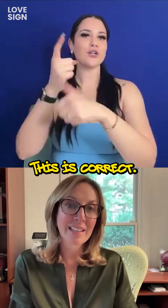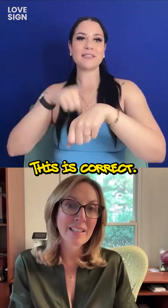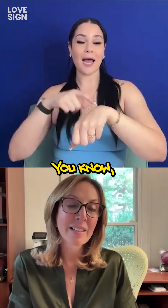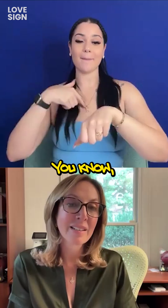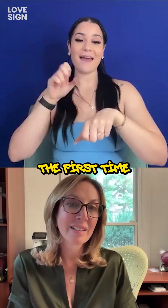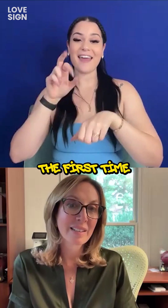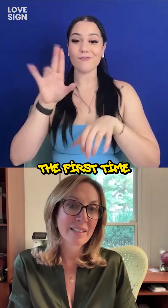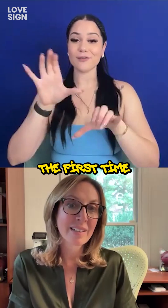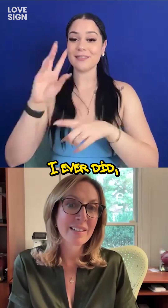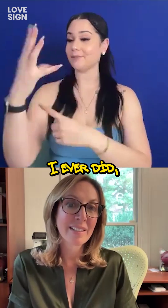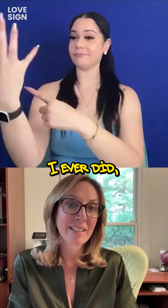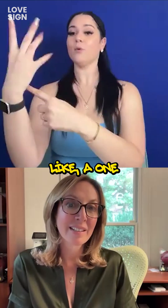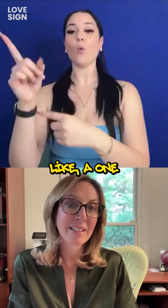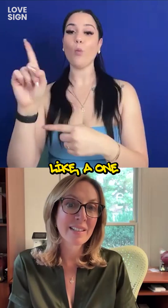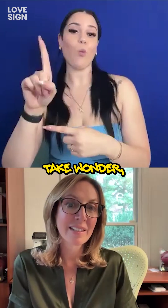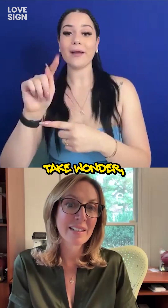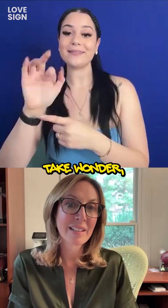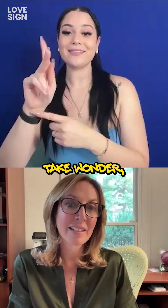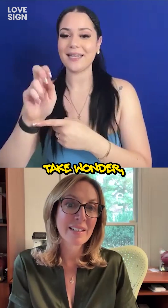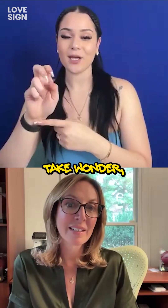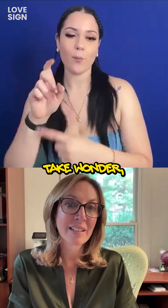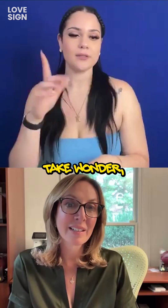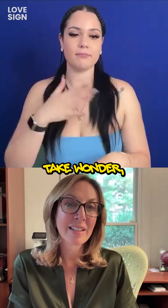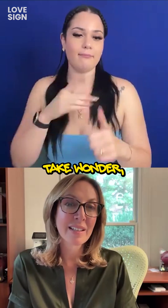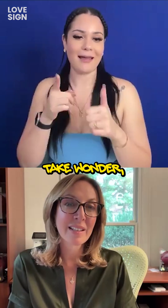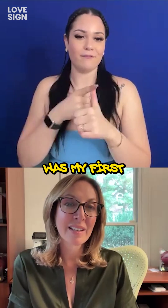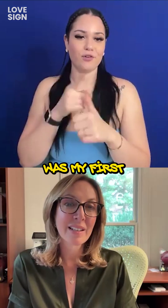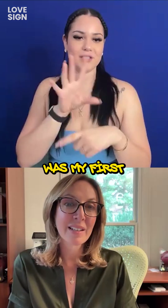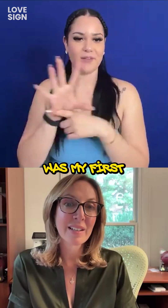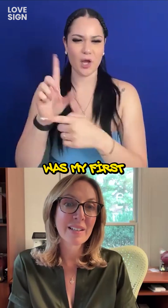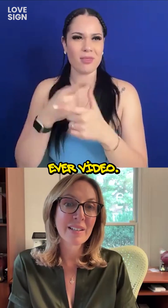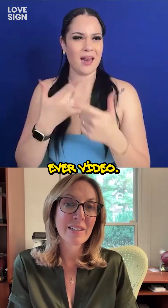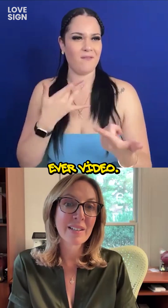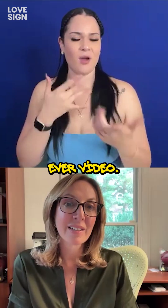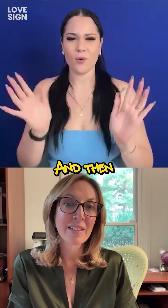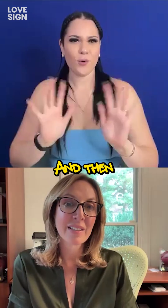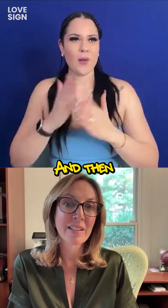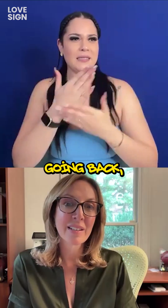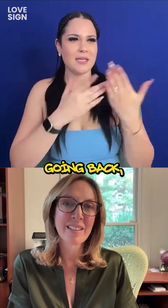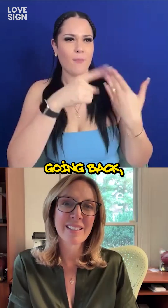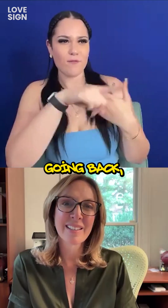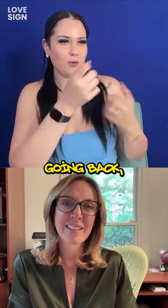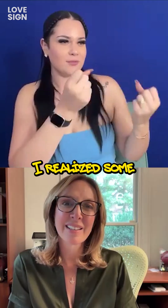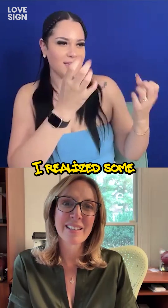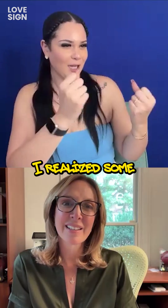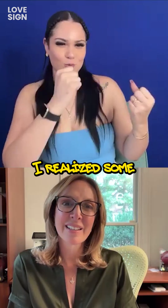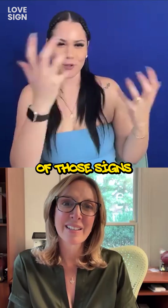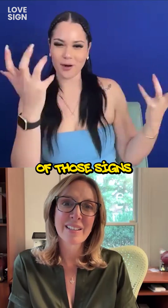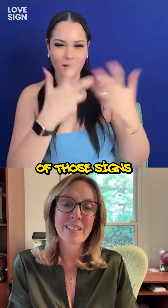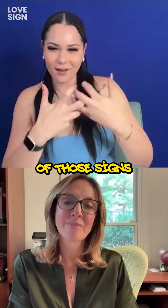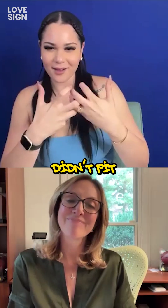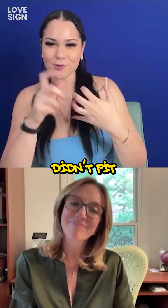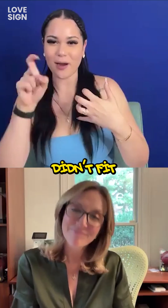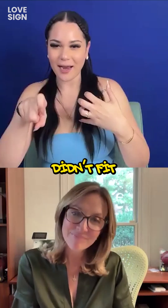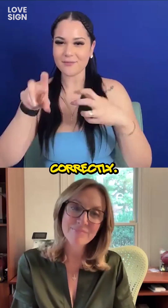is correct. The first time I ever did a one-take wonder was my first ever video, and then going back, I realized some of